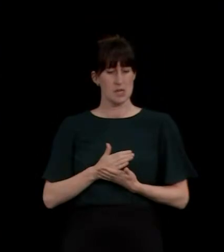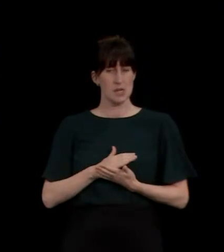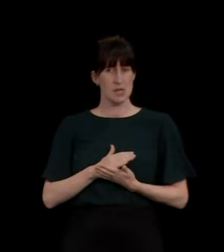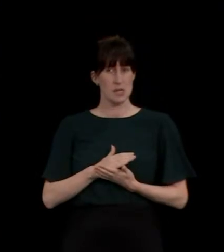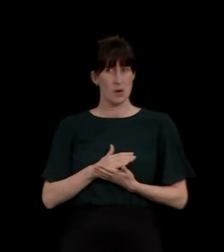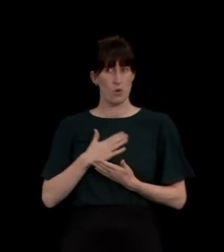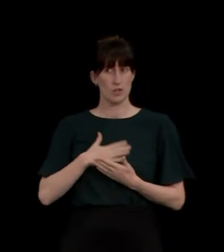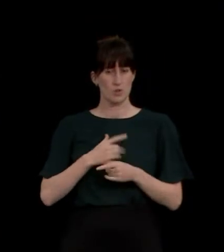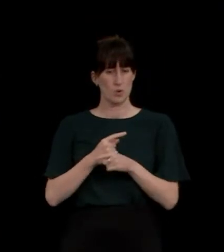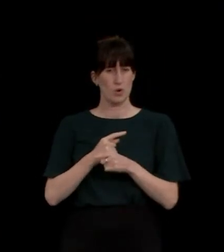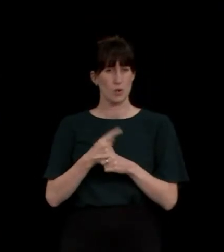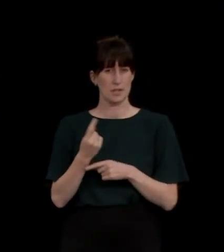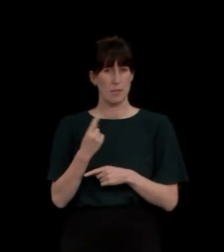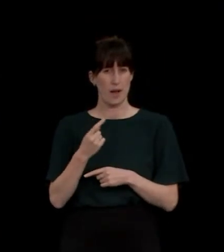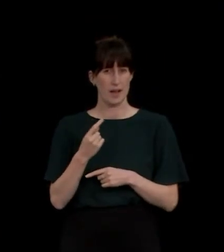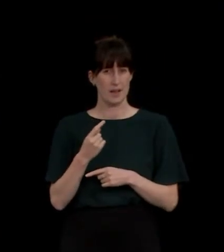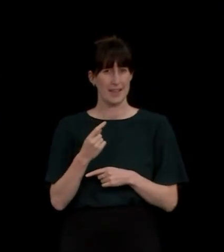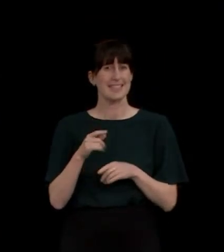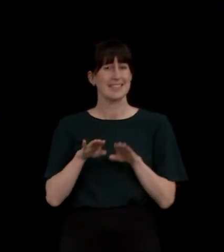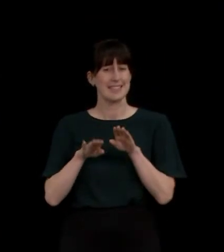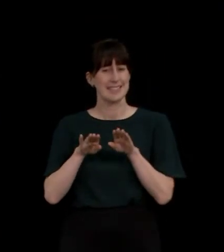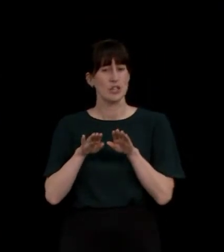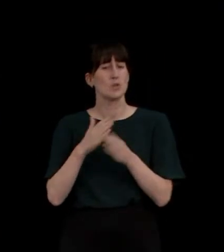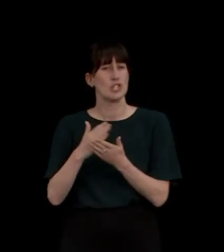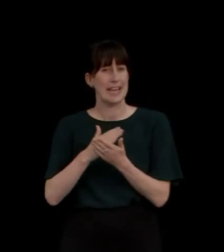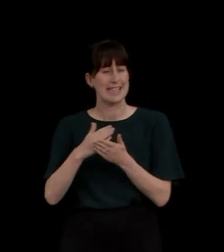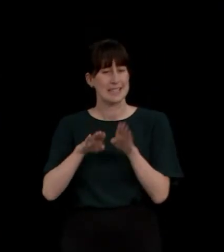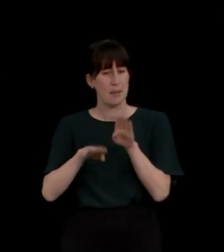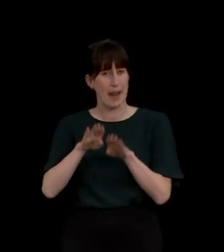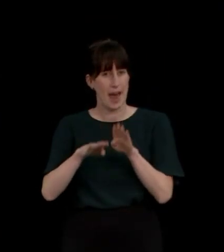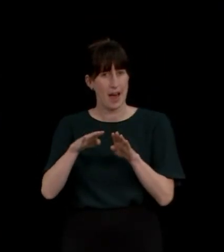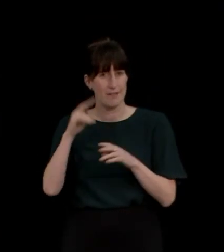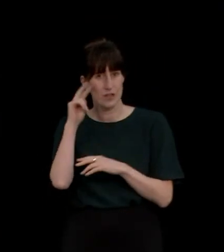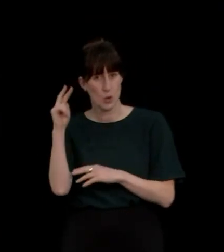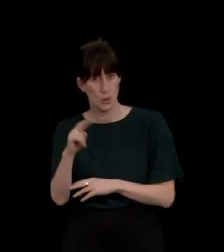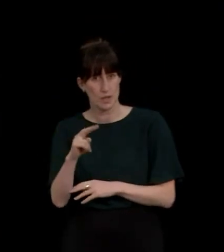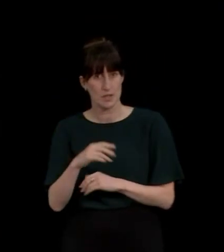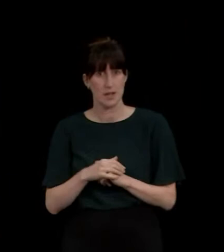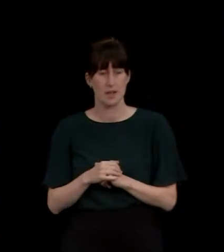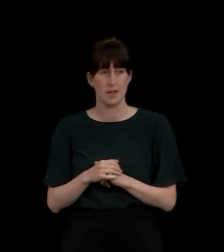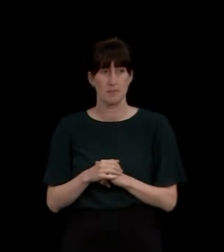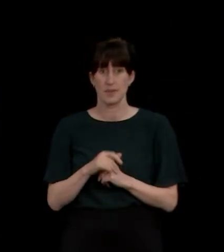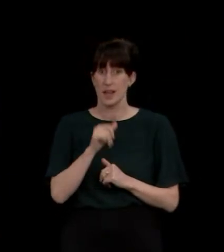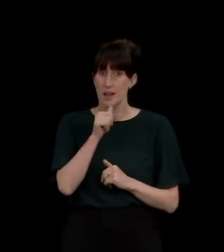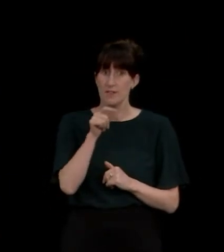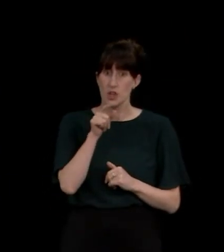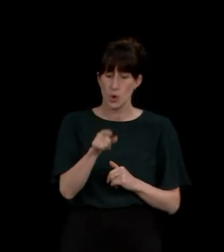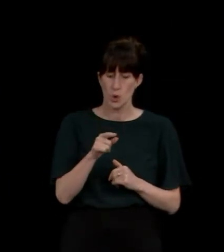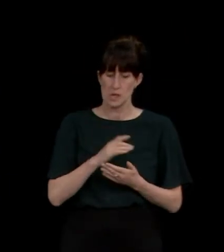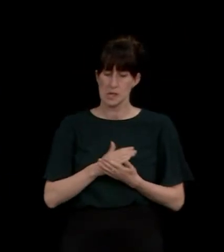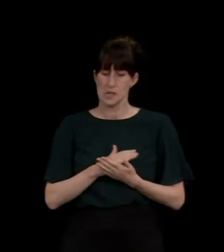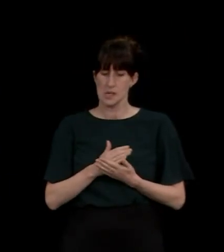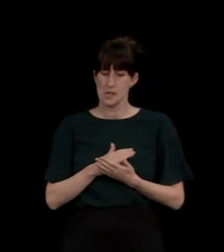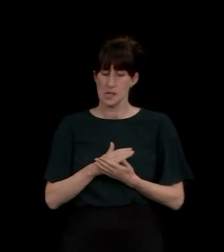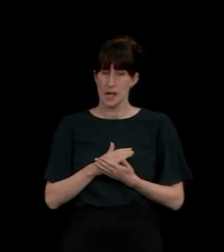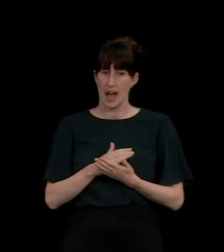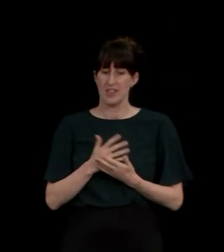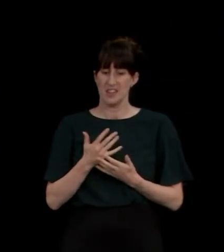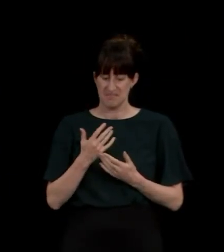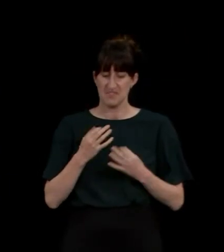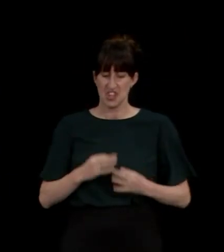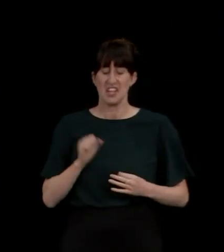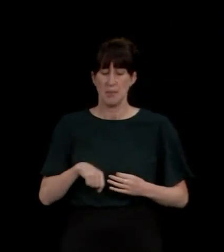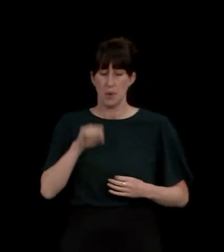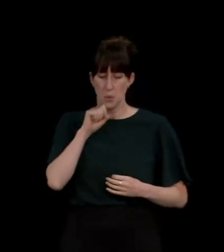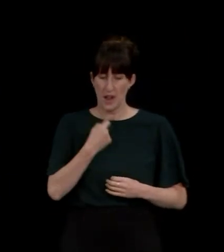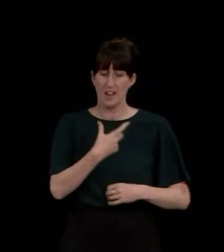as well. So if you're someone who is reluctant to get their first dose but made the decision to do so, please go and talk to someone